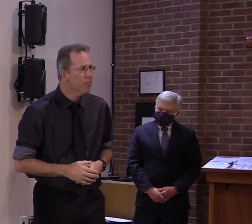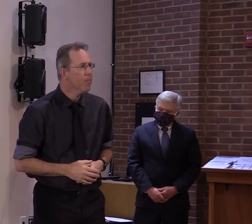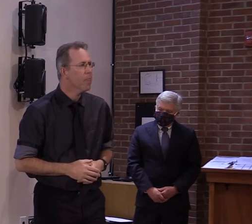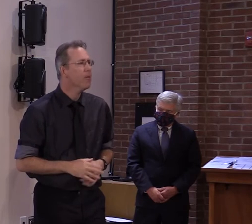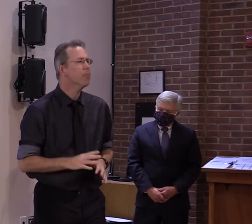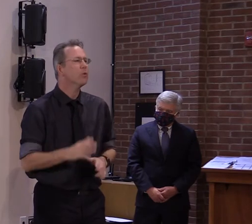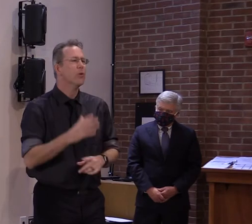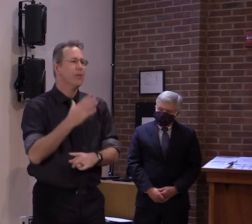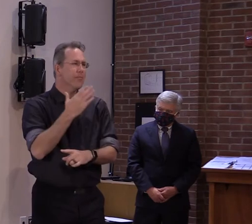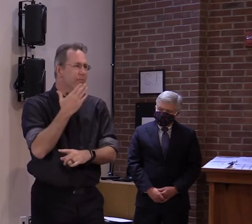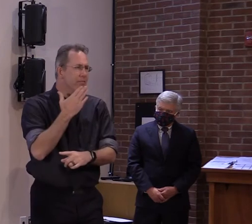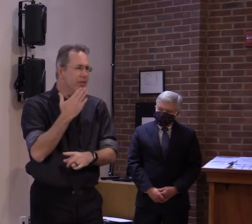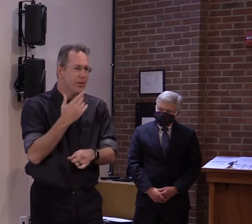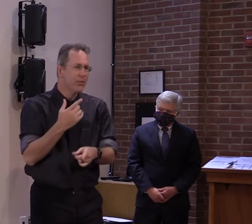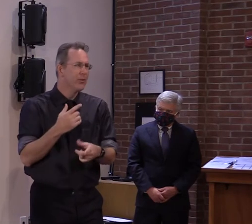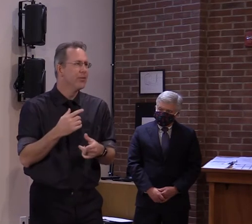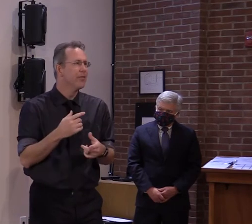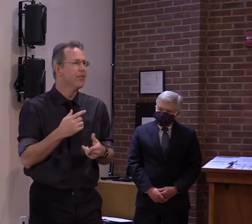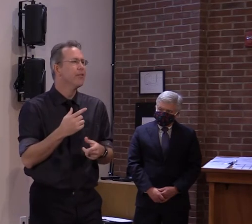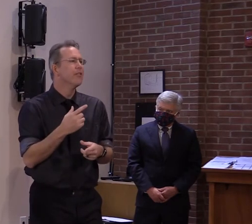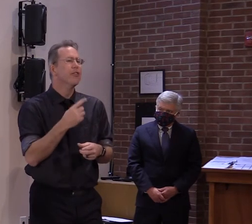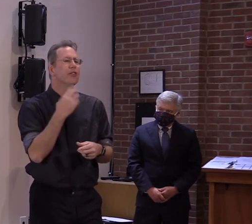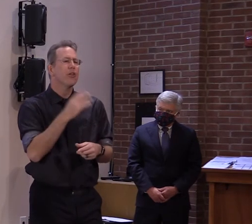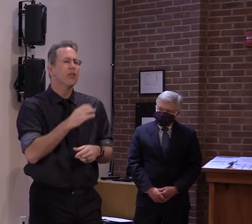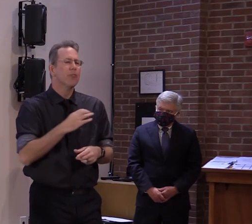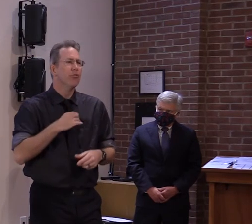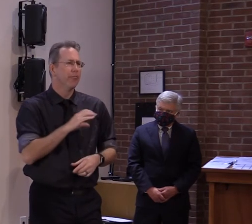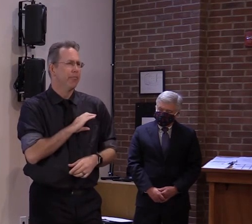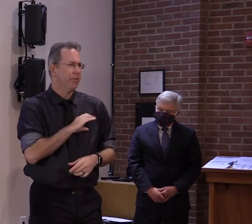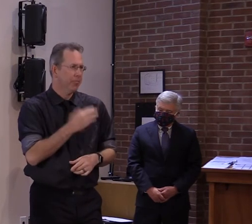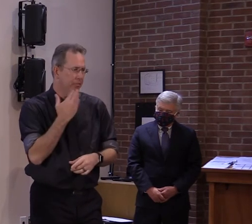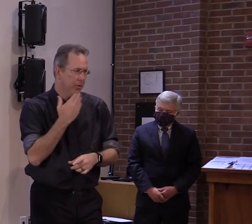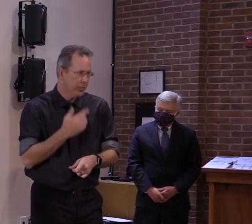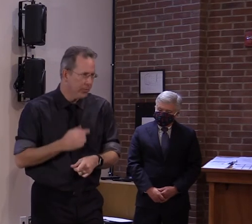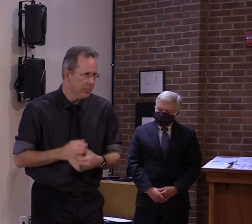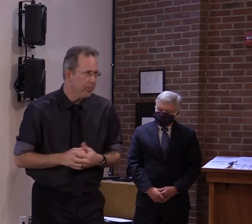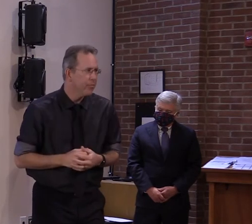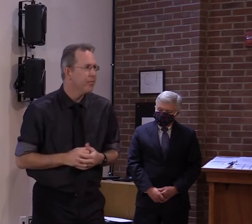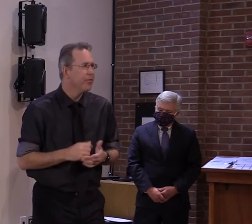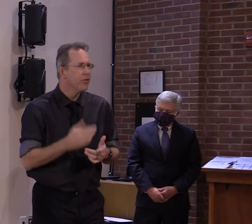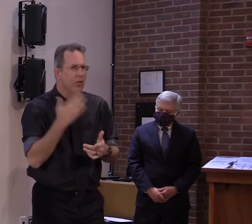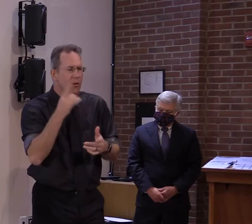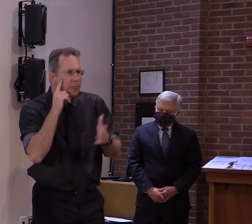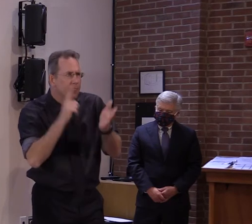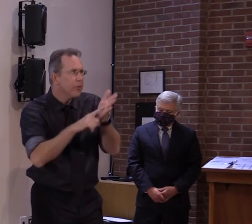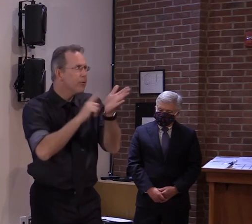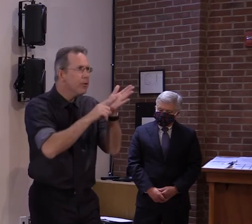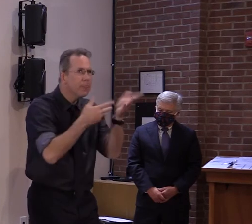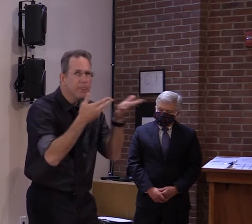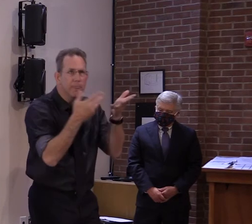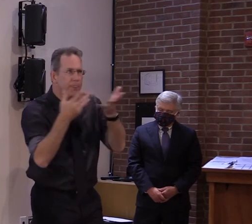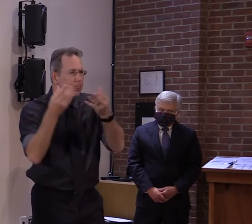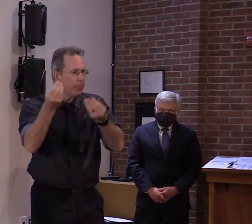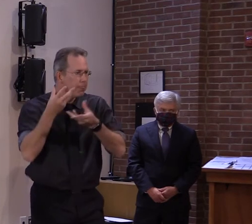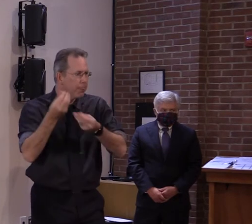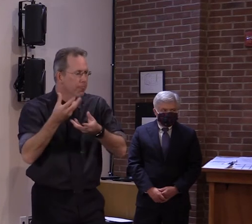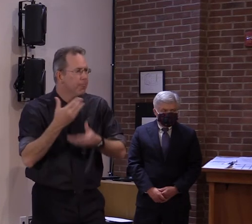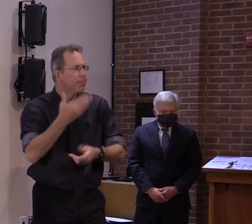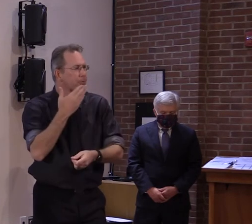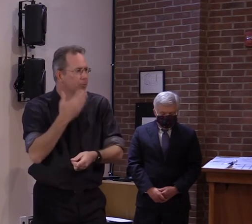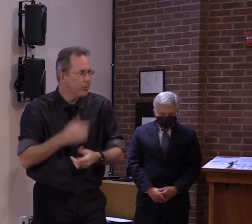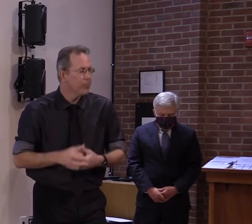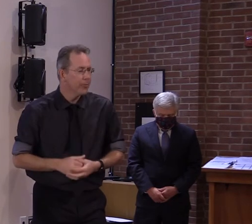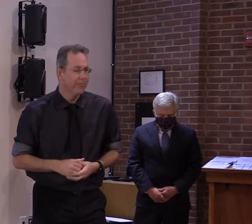of this and public safety and the Emergency Operations Center for keeping us going and making sure that we're ahead of